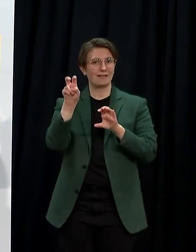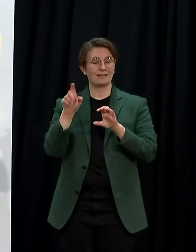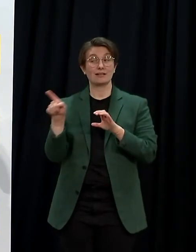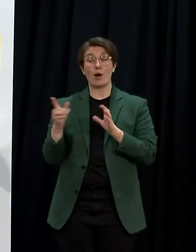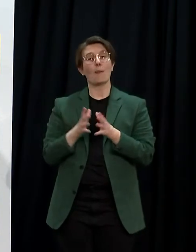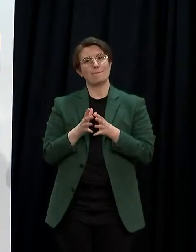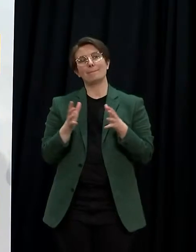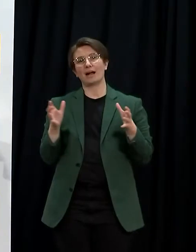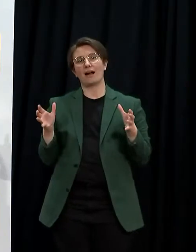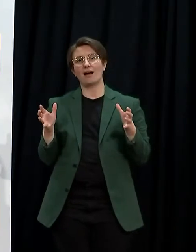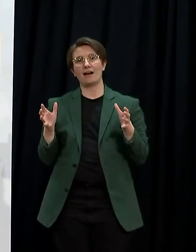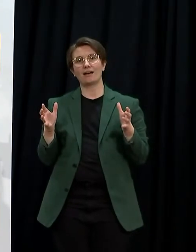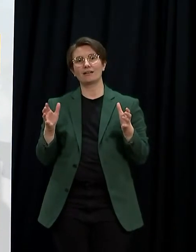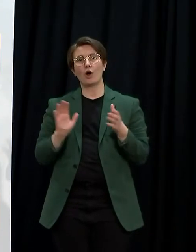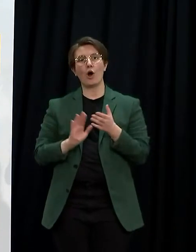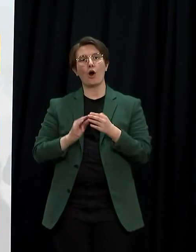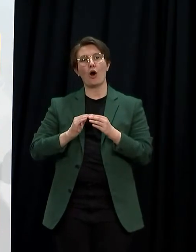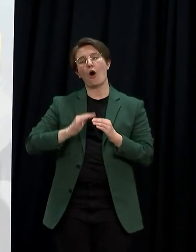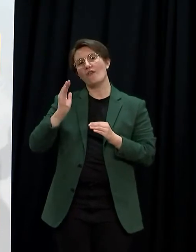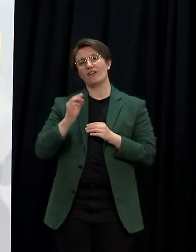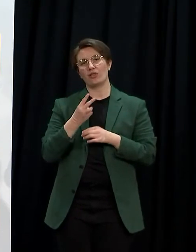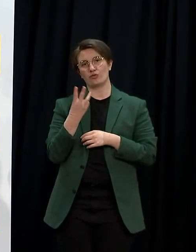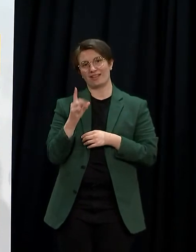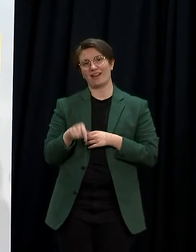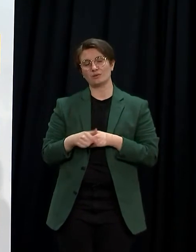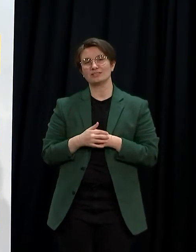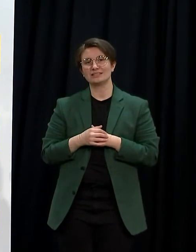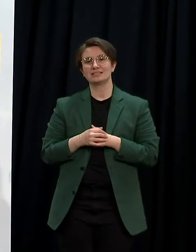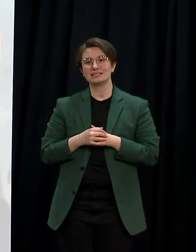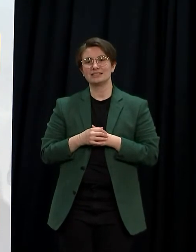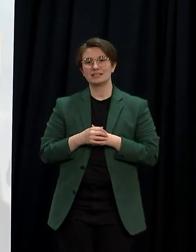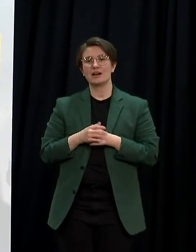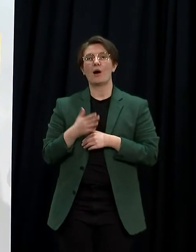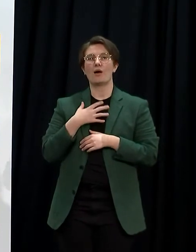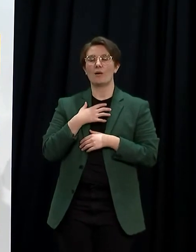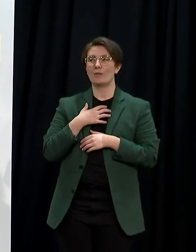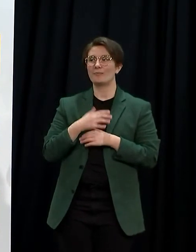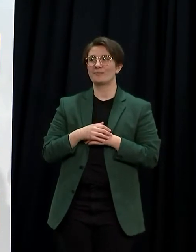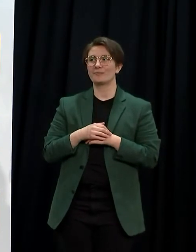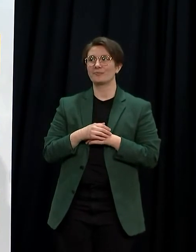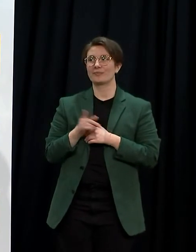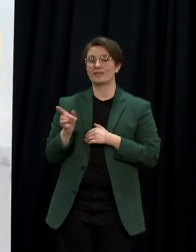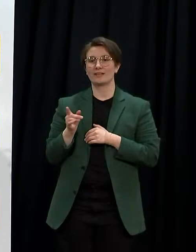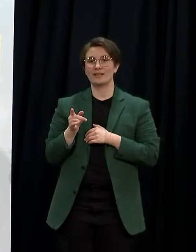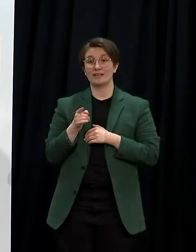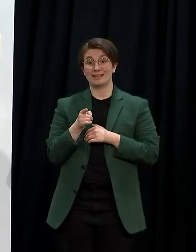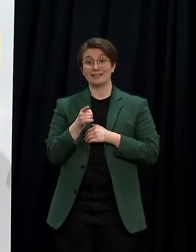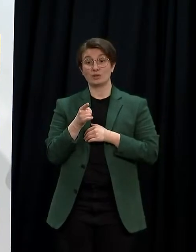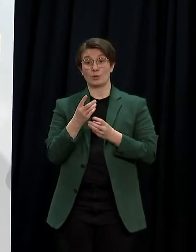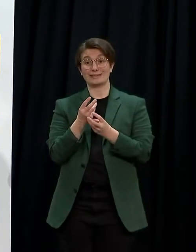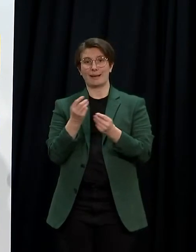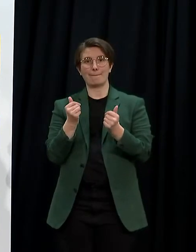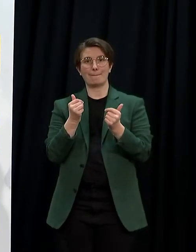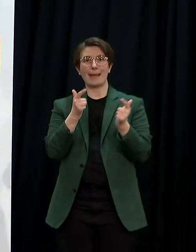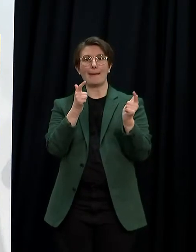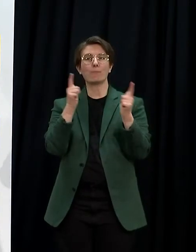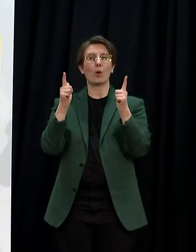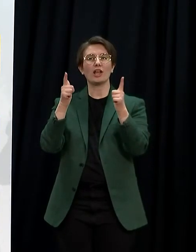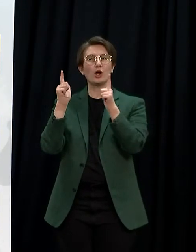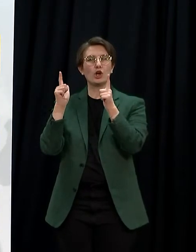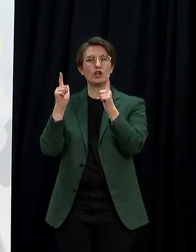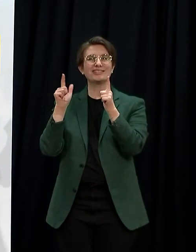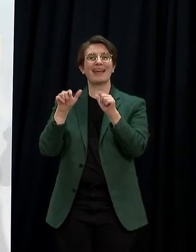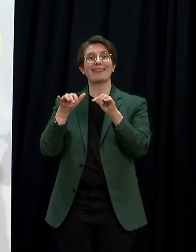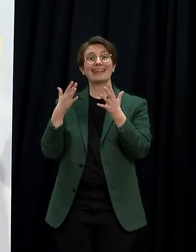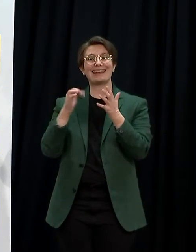I don't have the precise number, but I know that that there are those, the number of employers, and then they have employees sitting within those